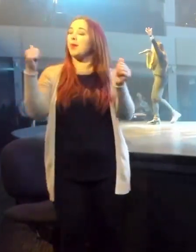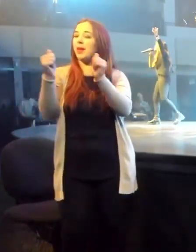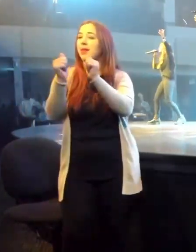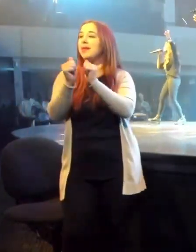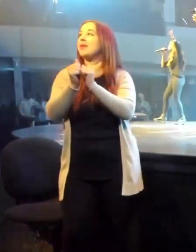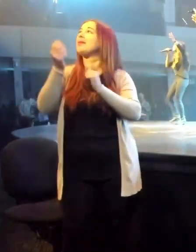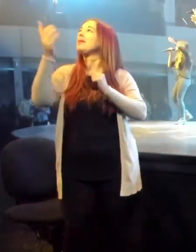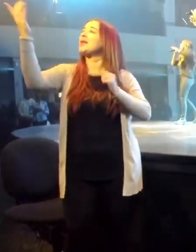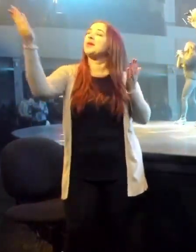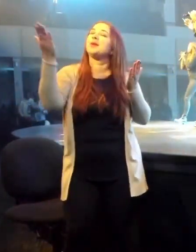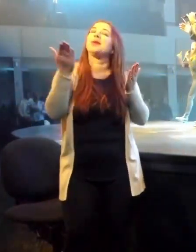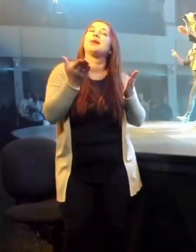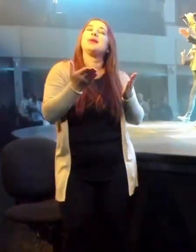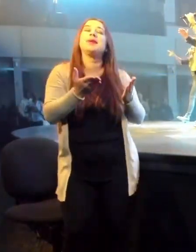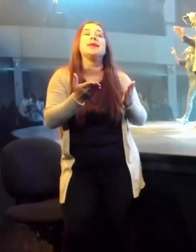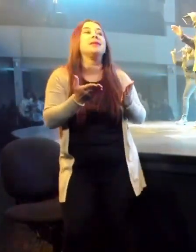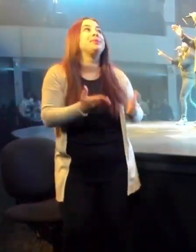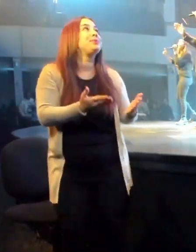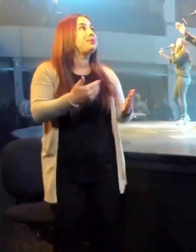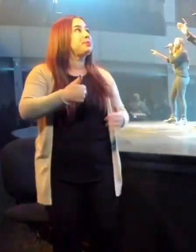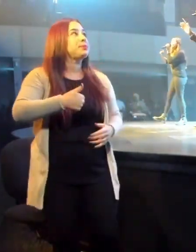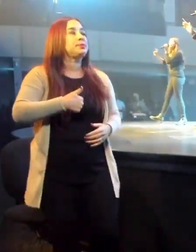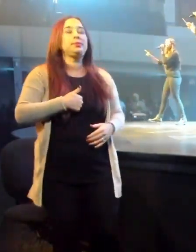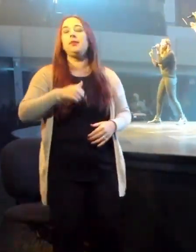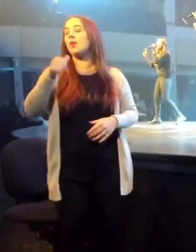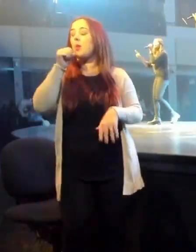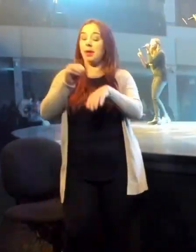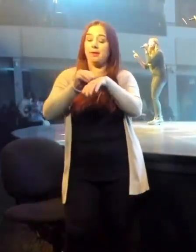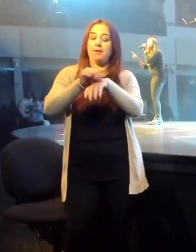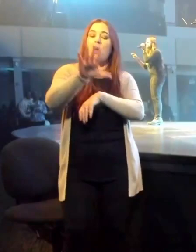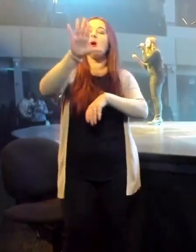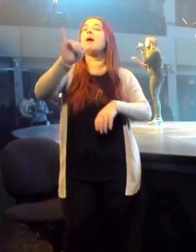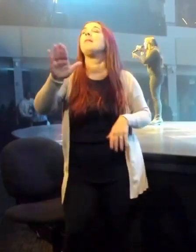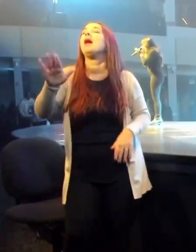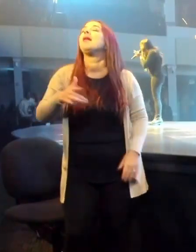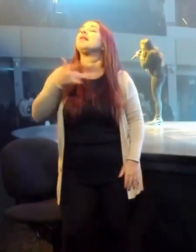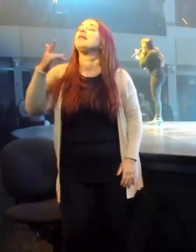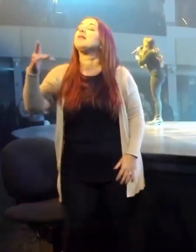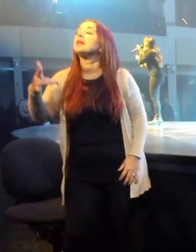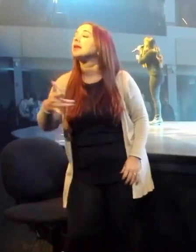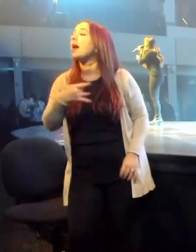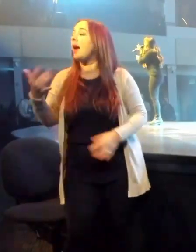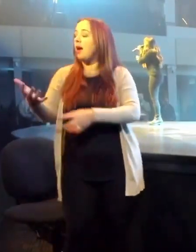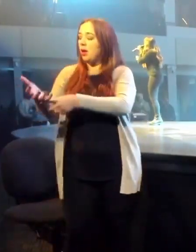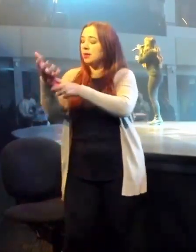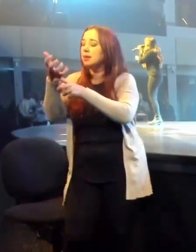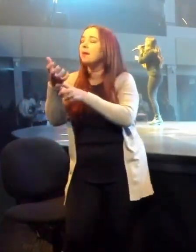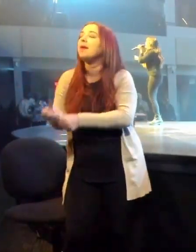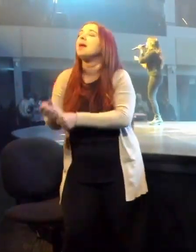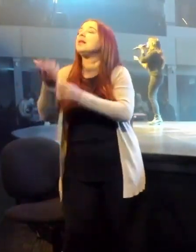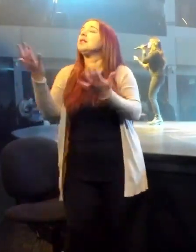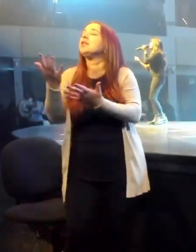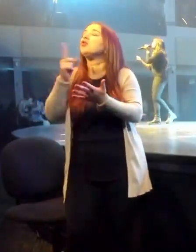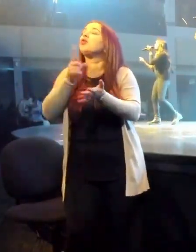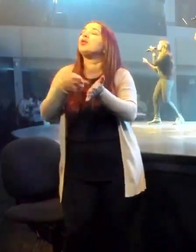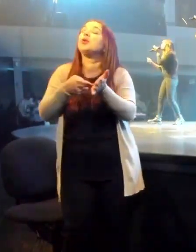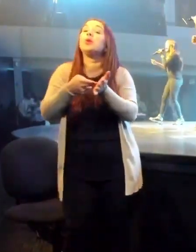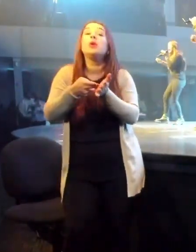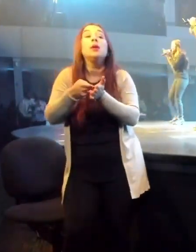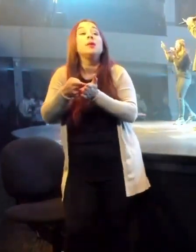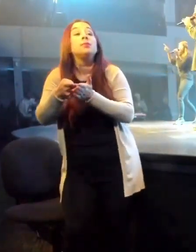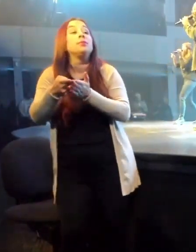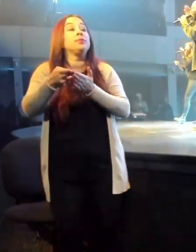you're there too. I won't be formed by feelings. I hold fast to what is